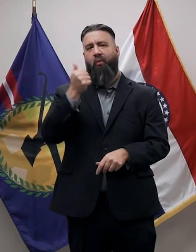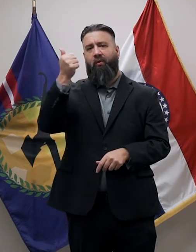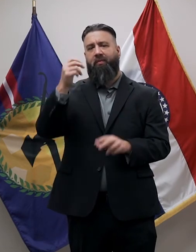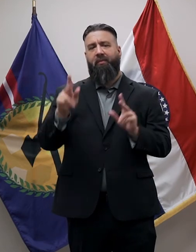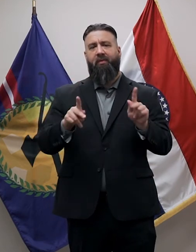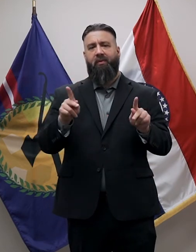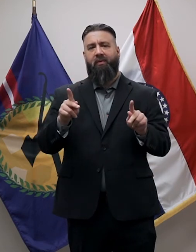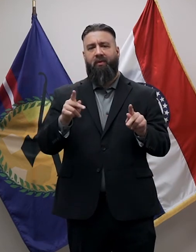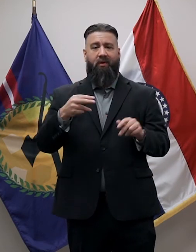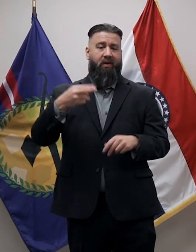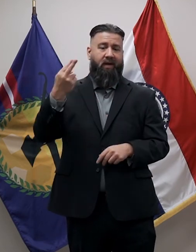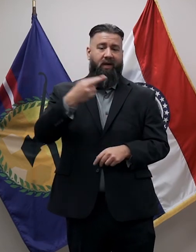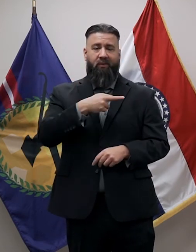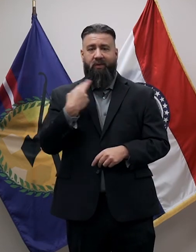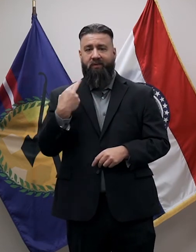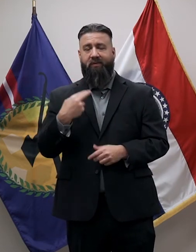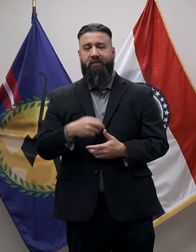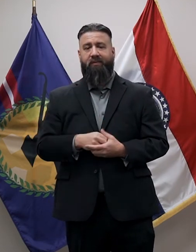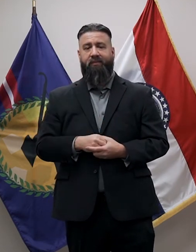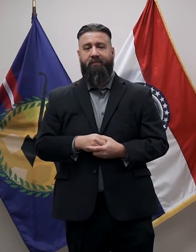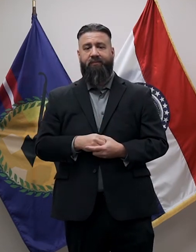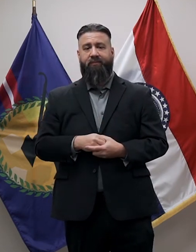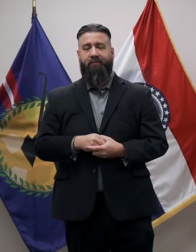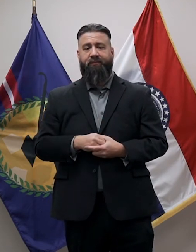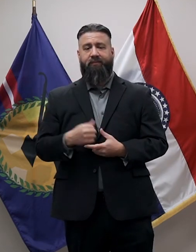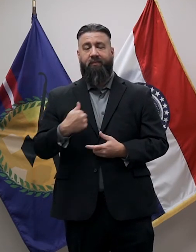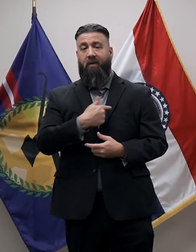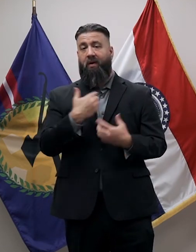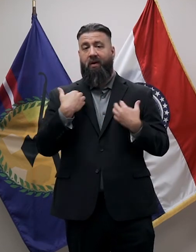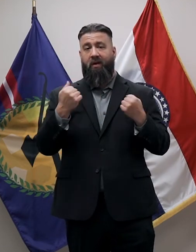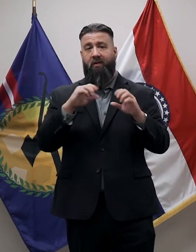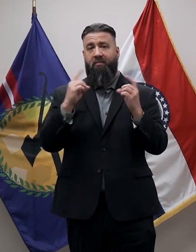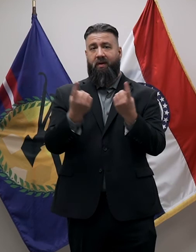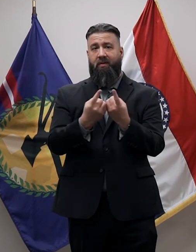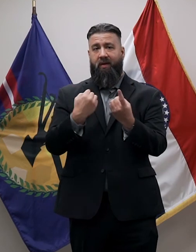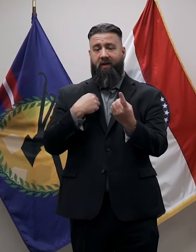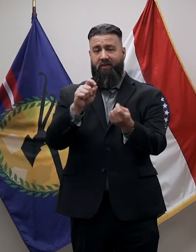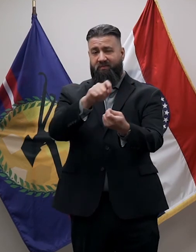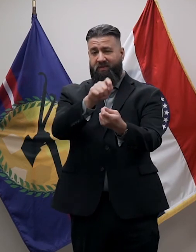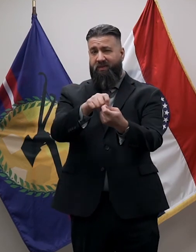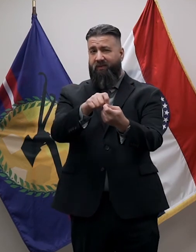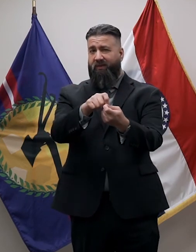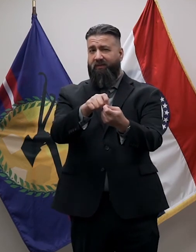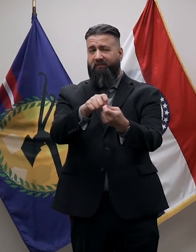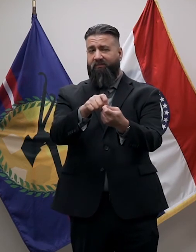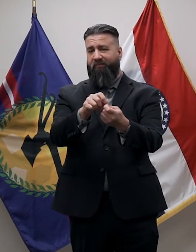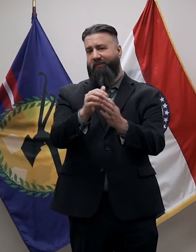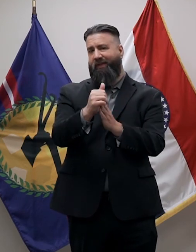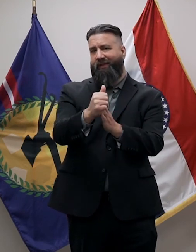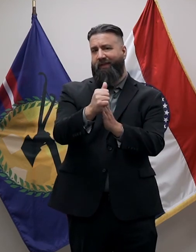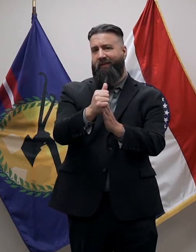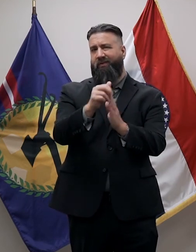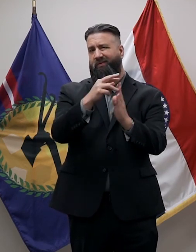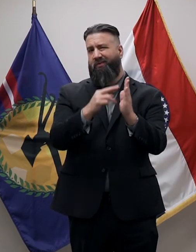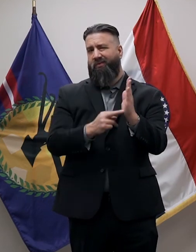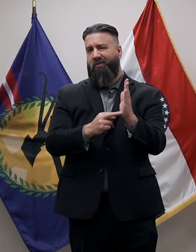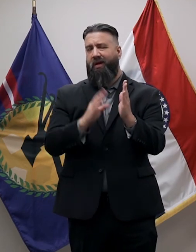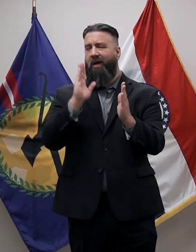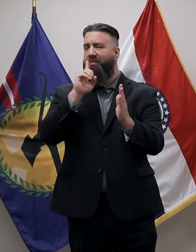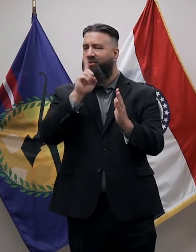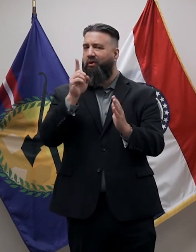folks, and folks that are immunocompromised. Our health department will have specific guidelines. I'm sure it will follow what the CDC has to